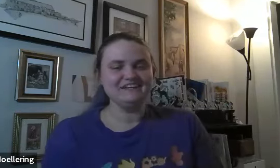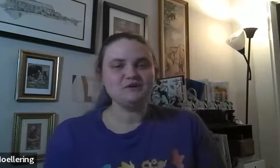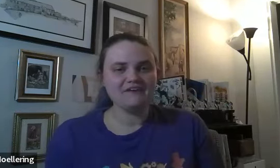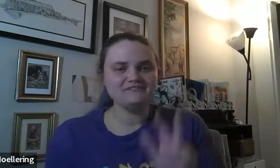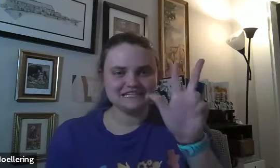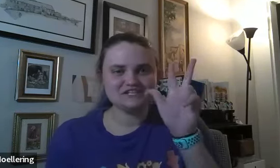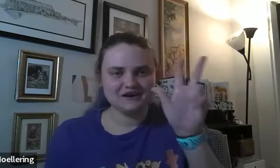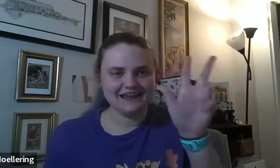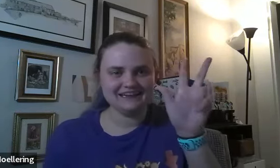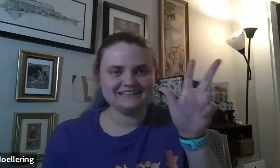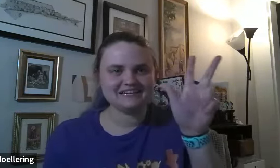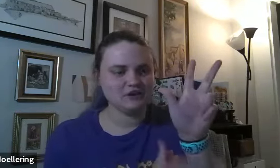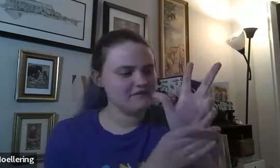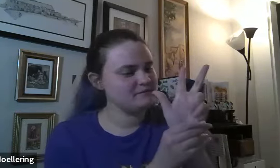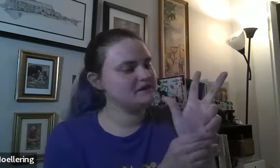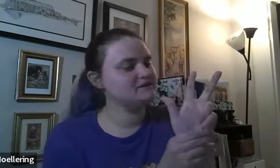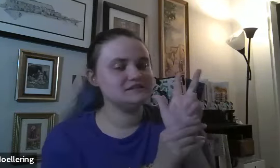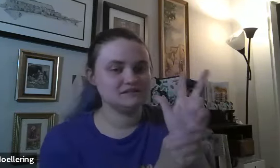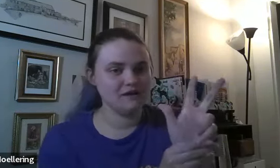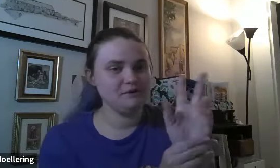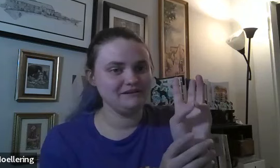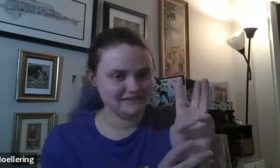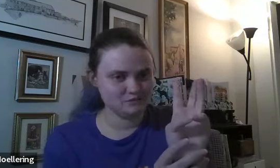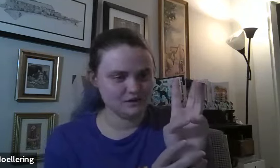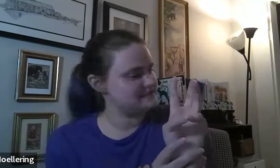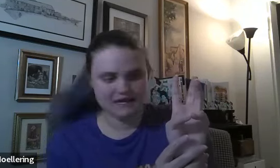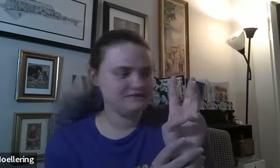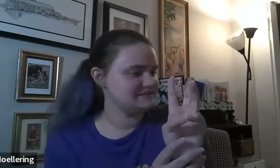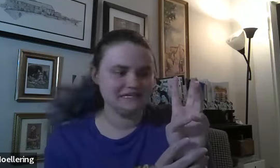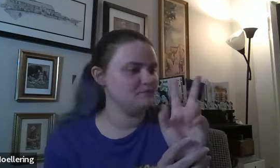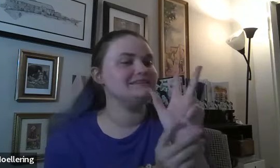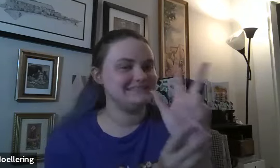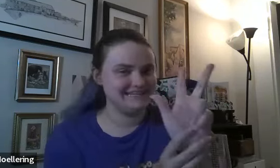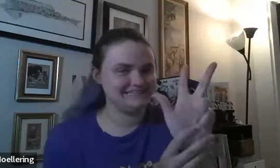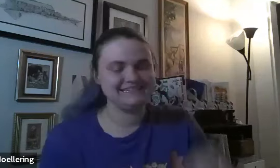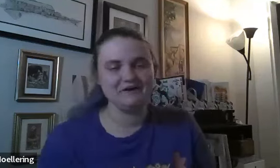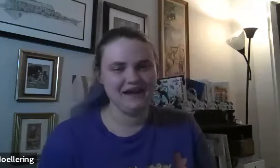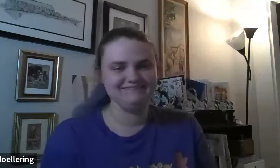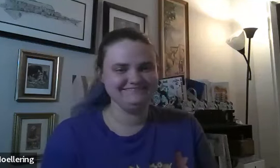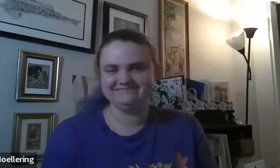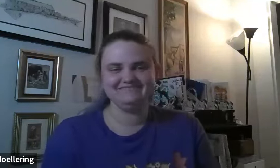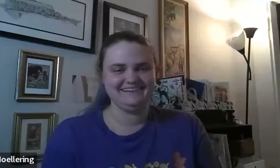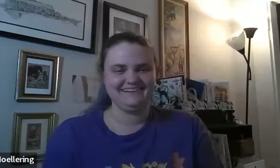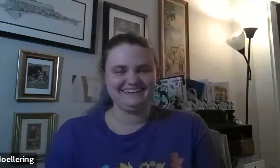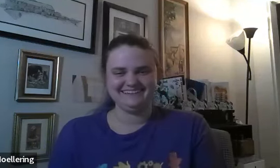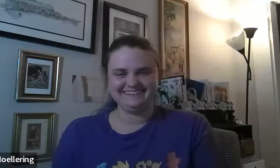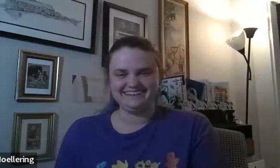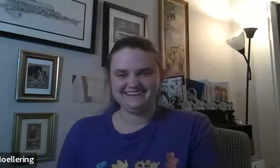You have to teach your hand. It's like you're having to be like, stop going this one. It's not this anymore. It's this. Oh, yeah. All right. Good.